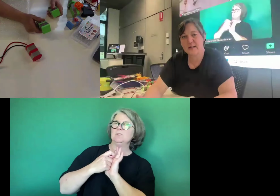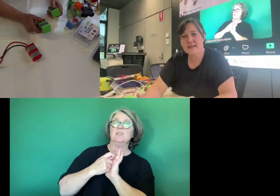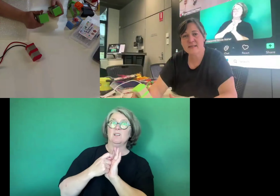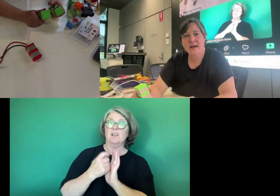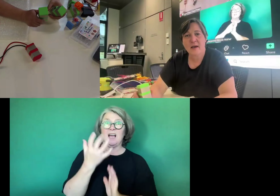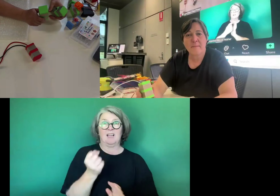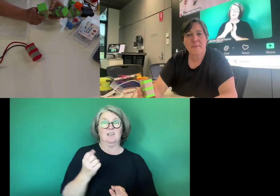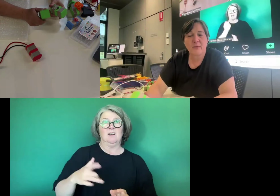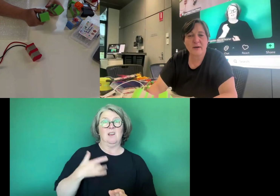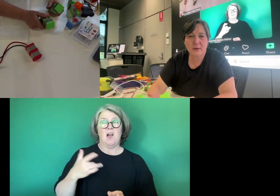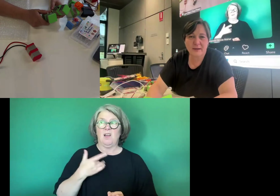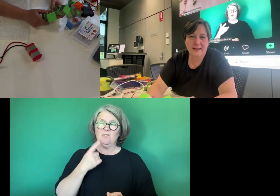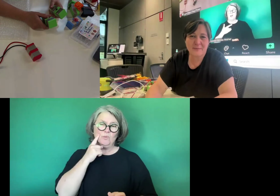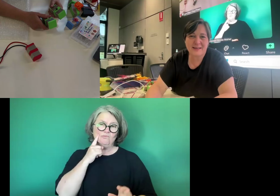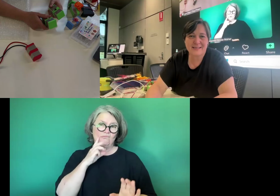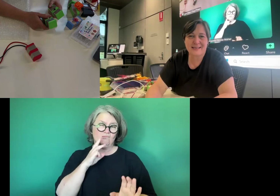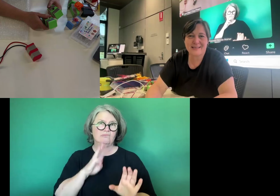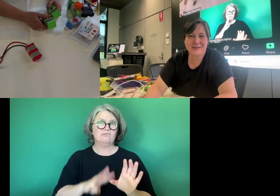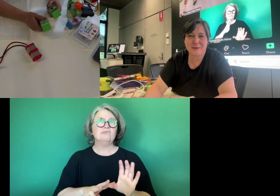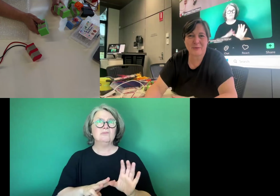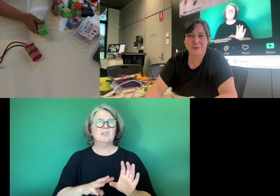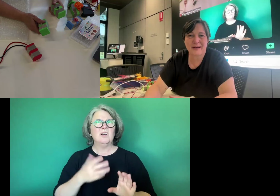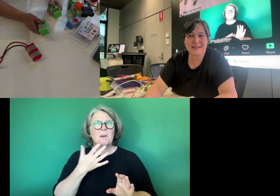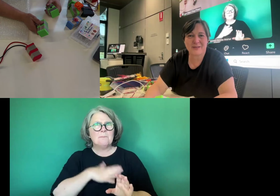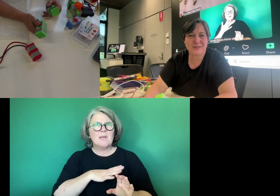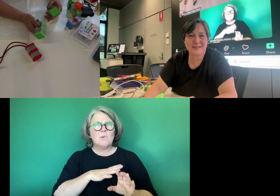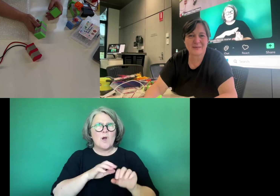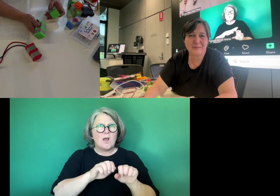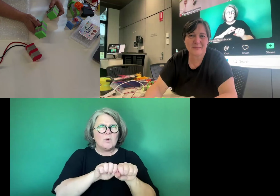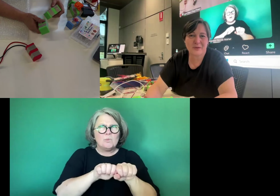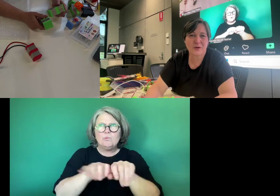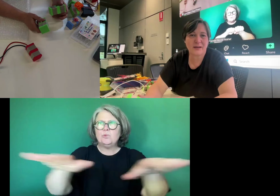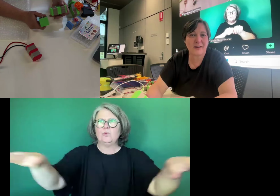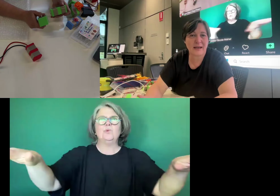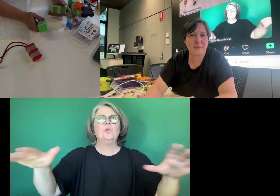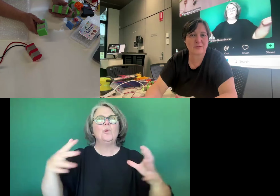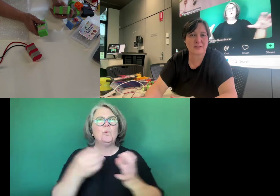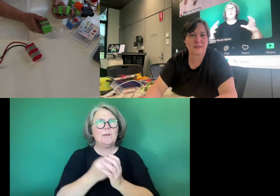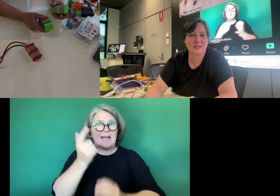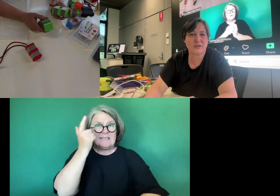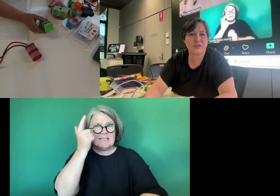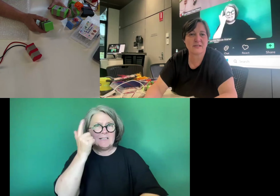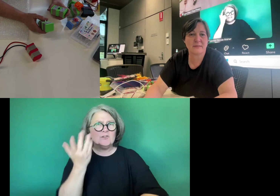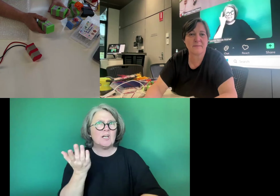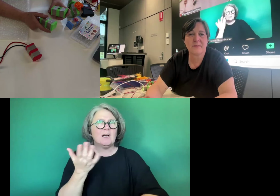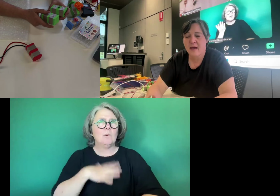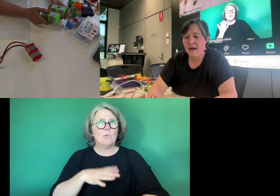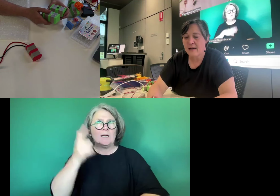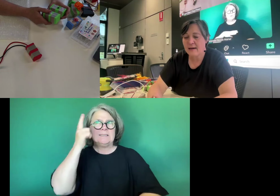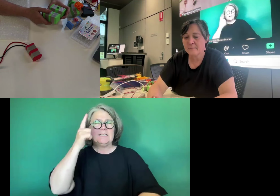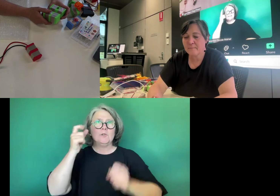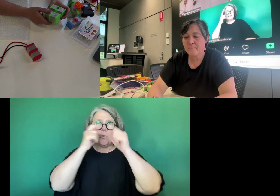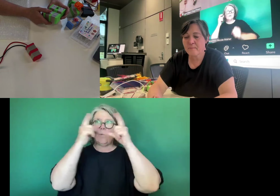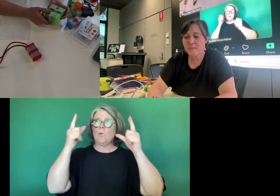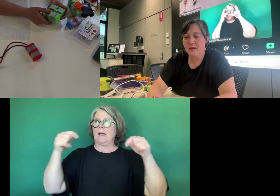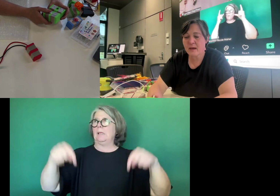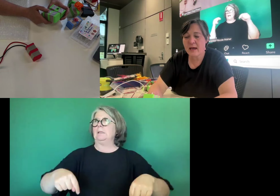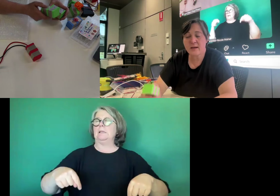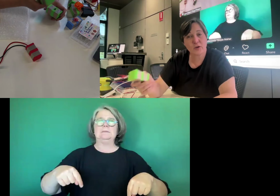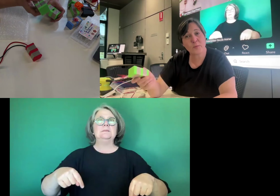for a few years, but I really want to get them out to teachers and people who are actually using them and able to use them.